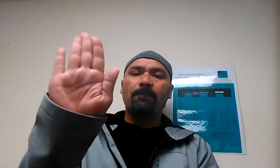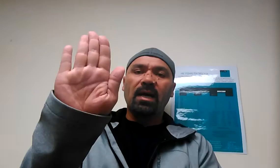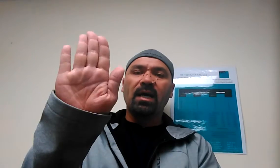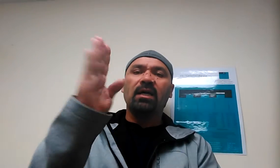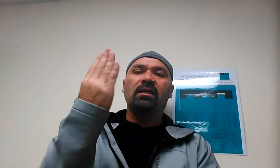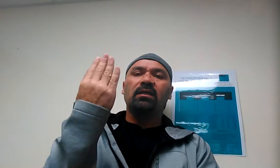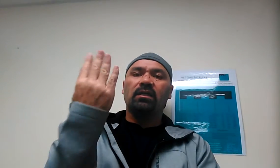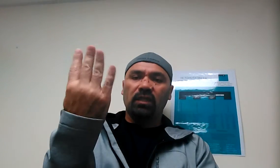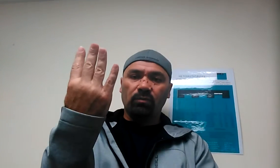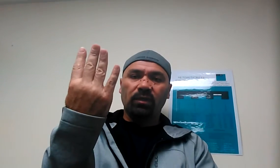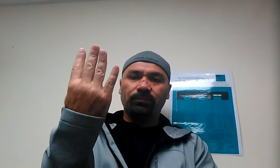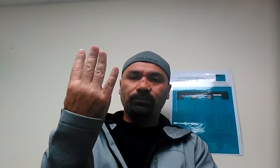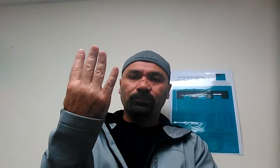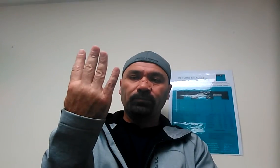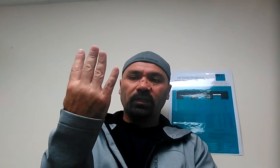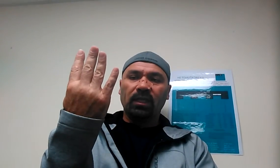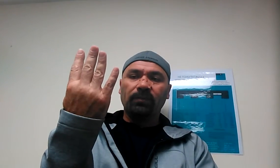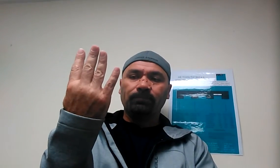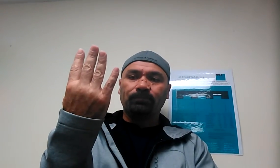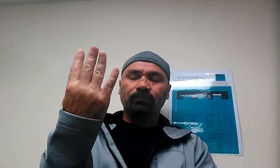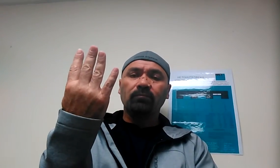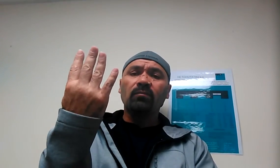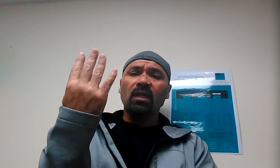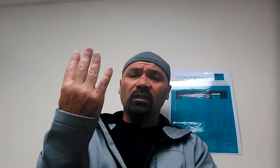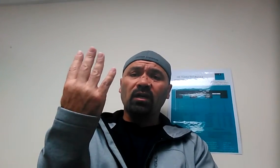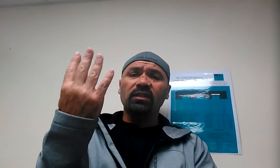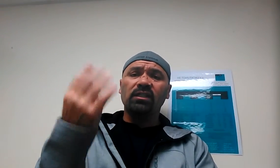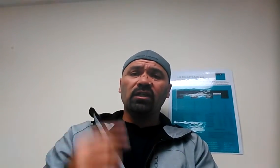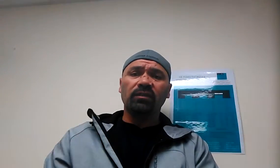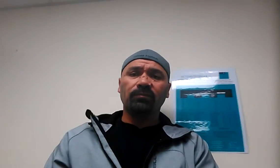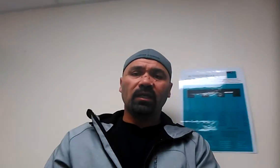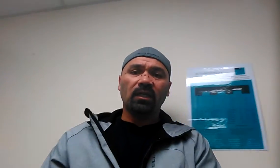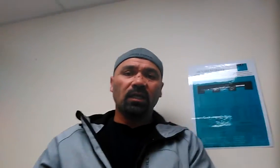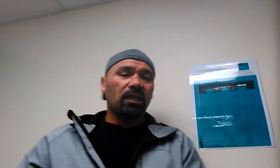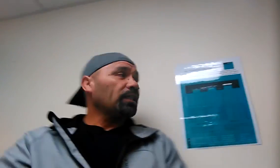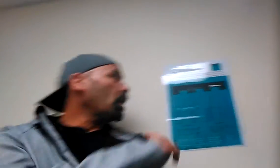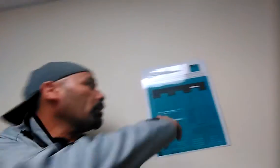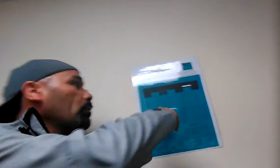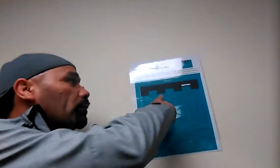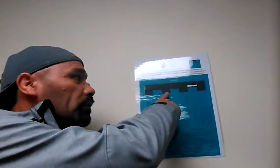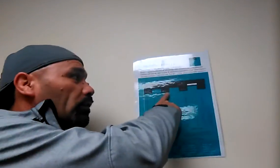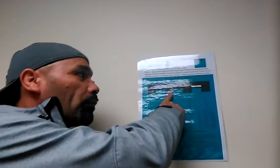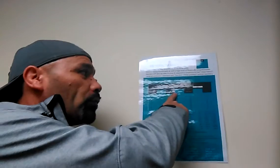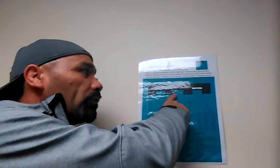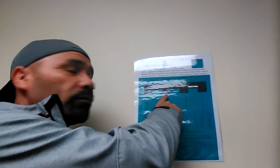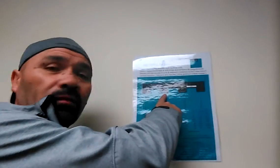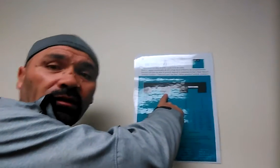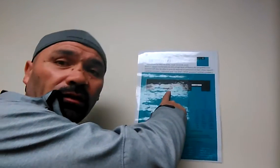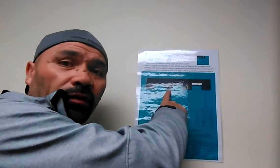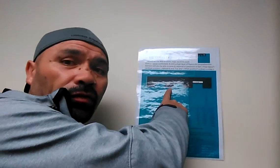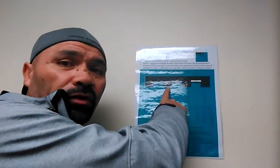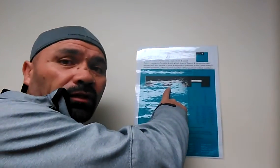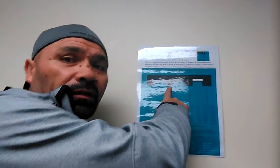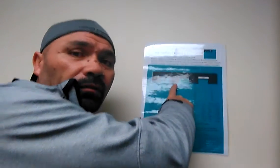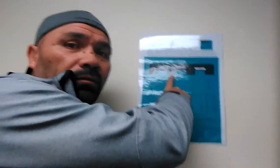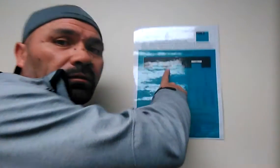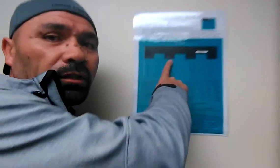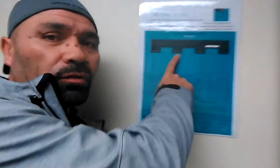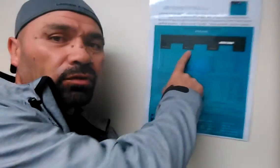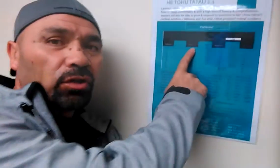mā iwa. Okay? 99. Now we move to the third little notch